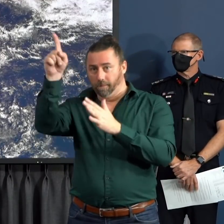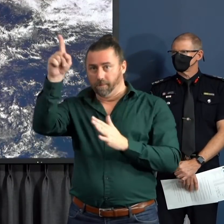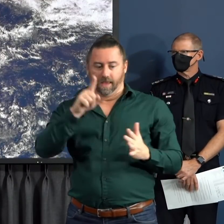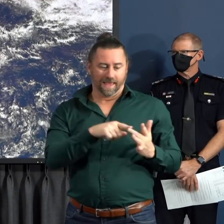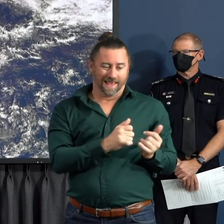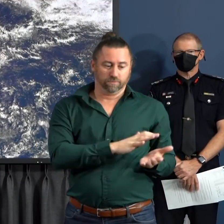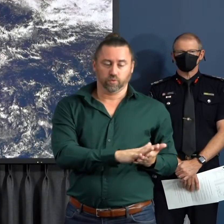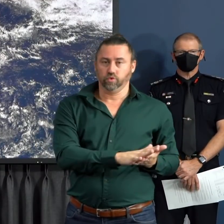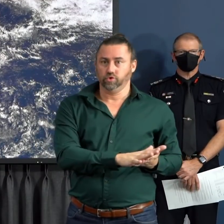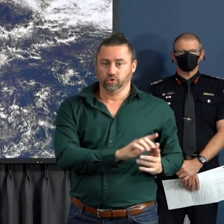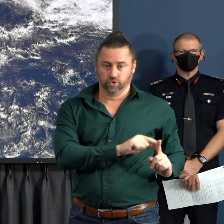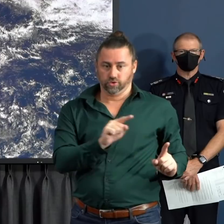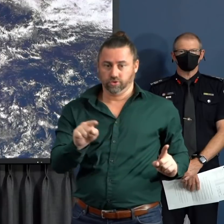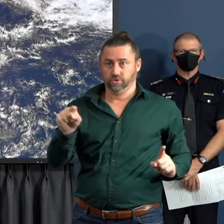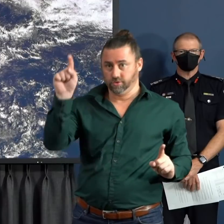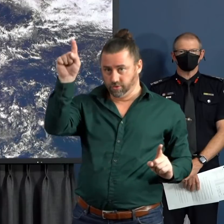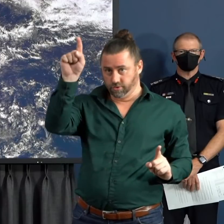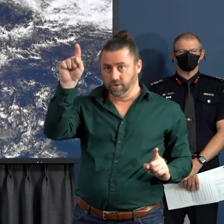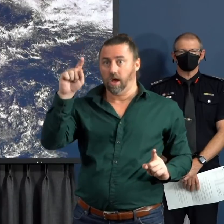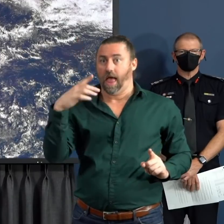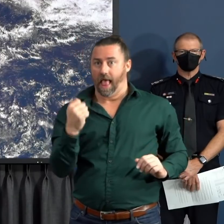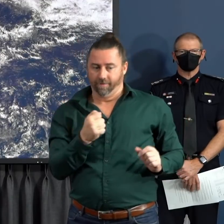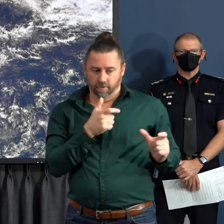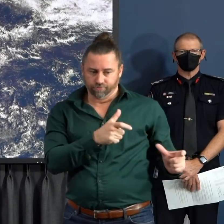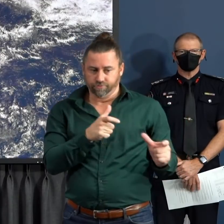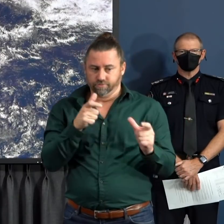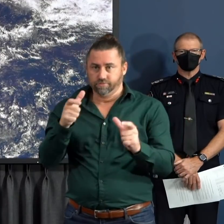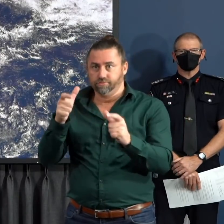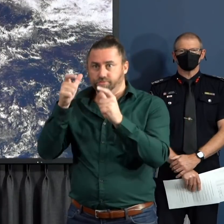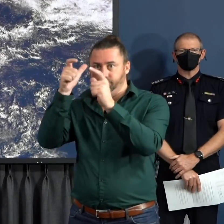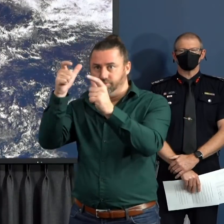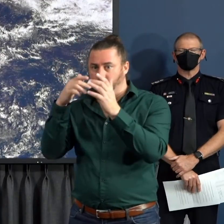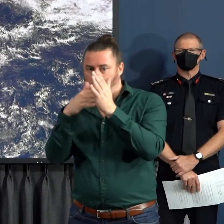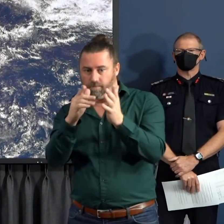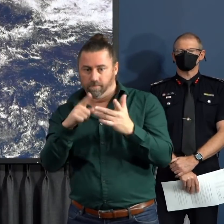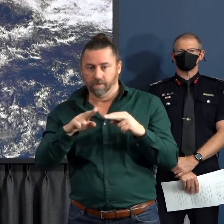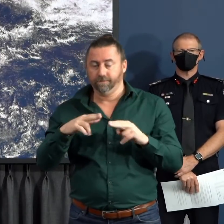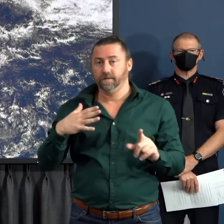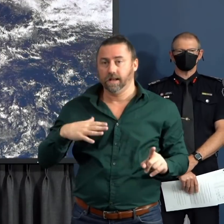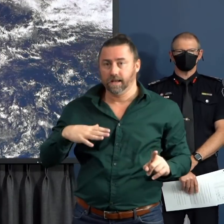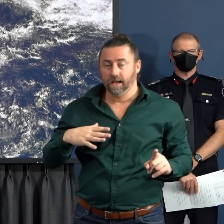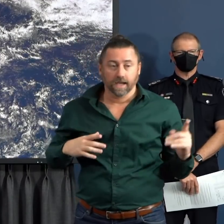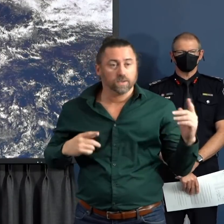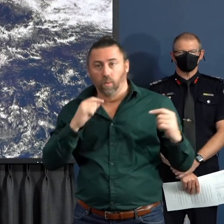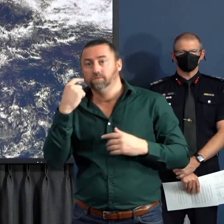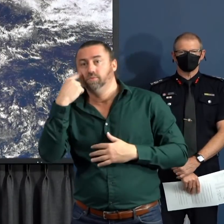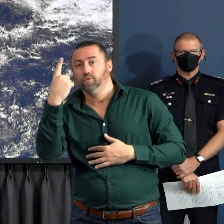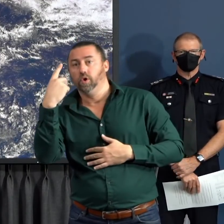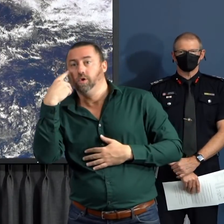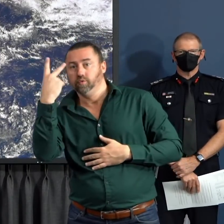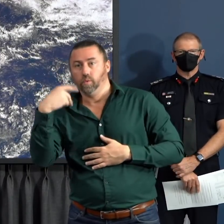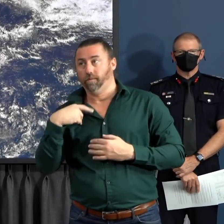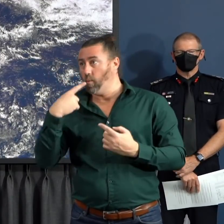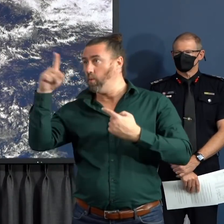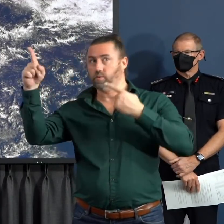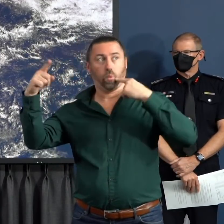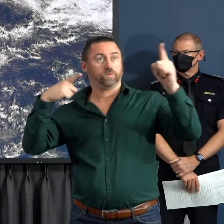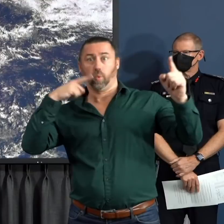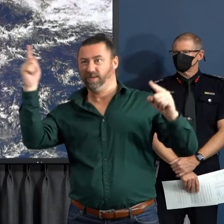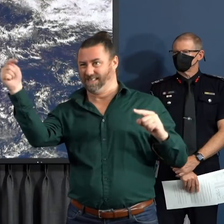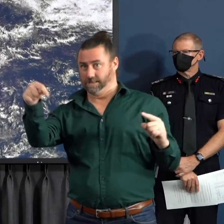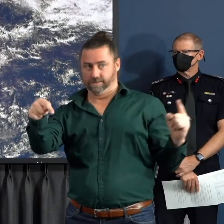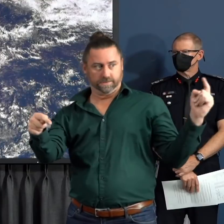and we will continue to deploy those resources and other resources in coming days depending on where the floodwaters